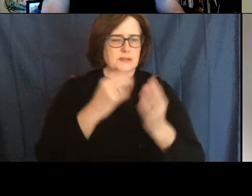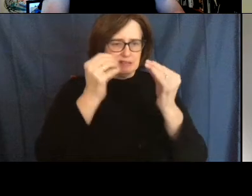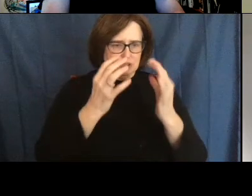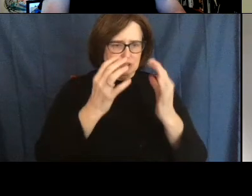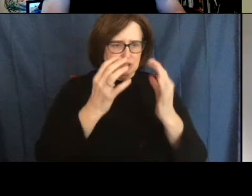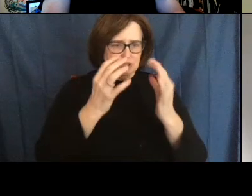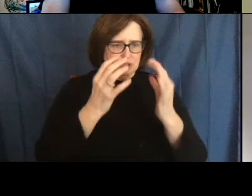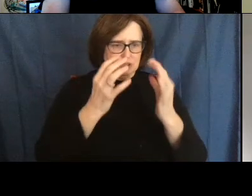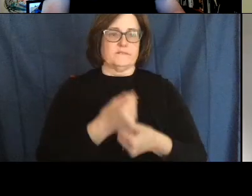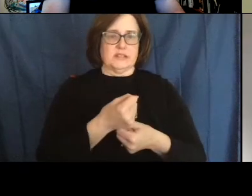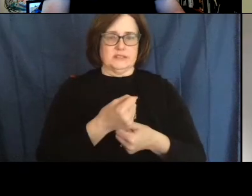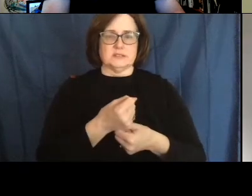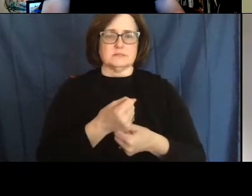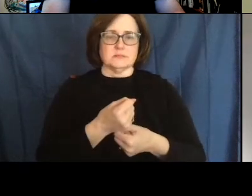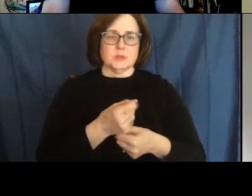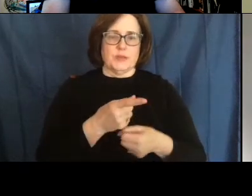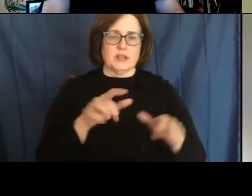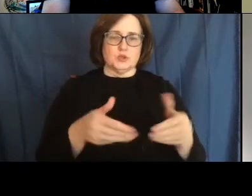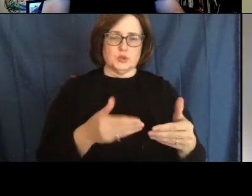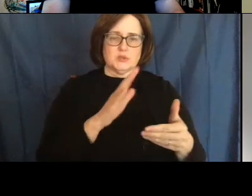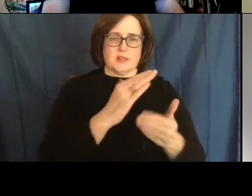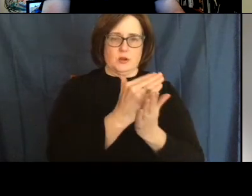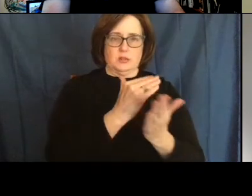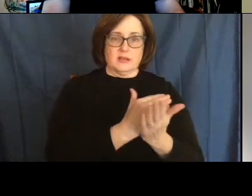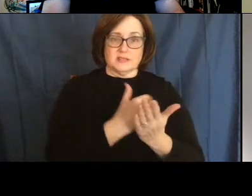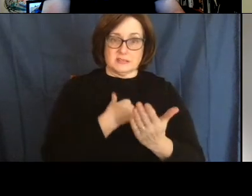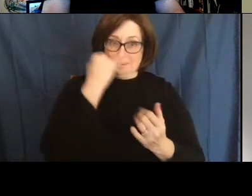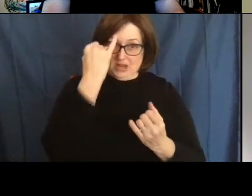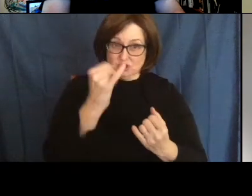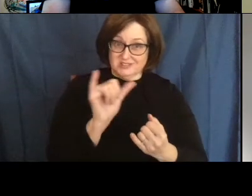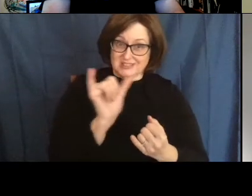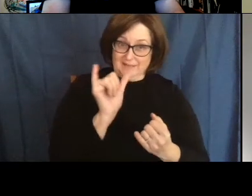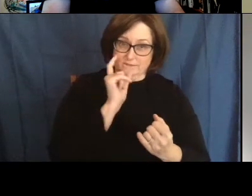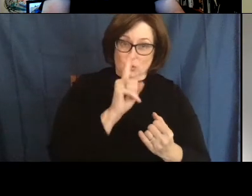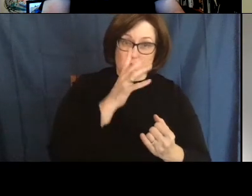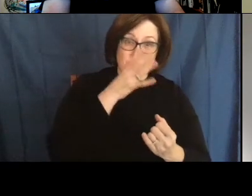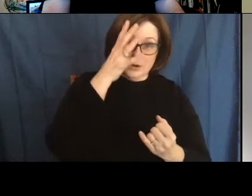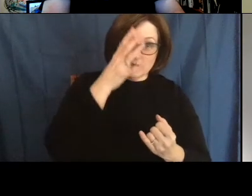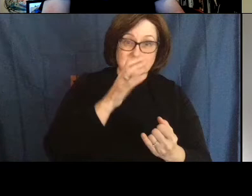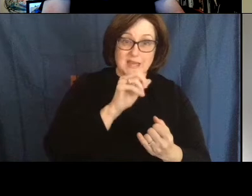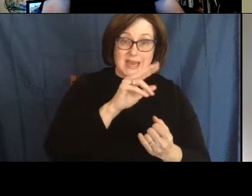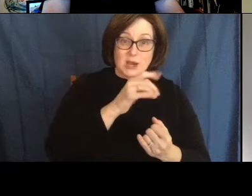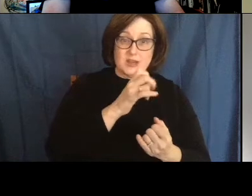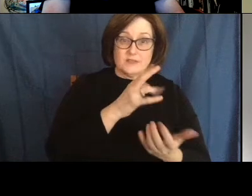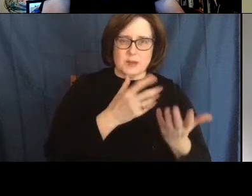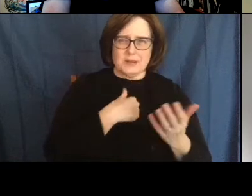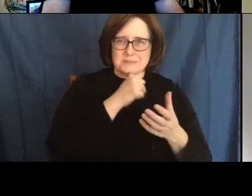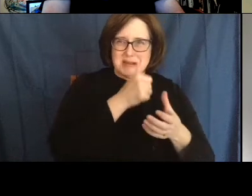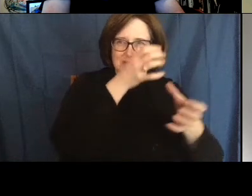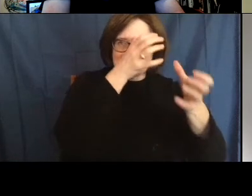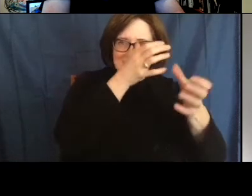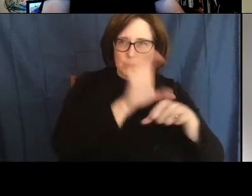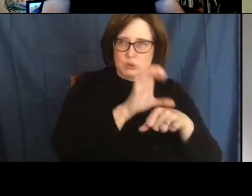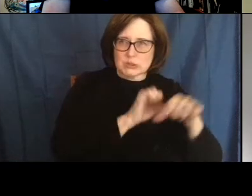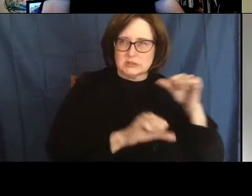lessons." I could imagine the same would be true with parents and caregivers at home working with your child and being able to really understand how does coding